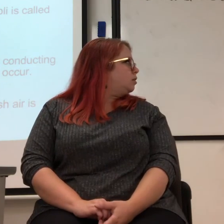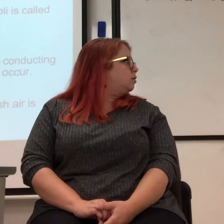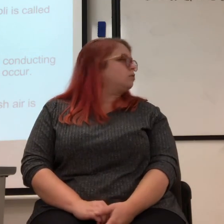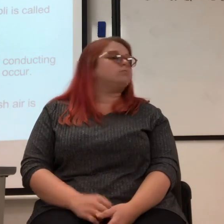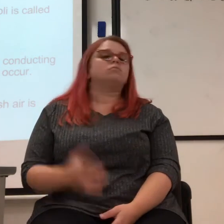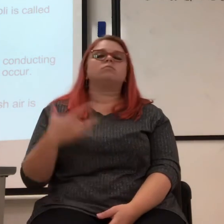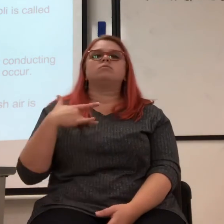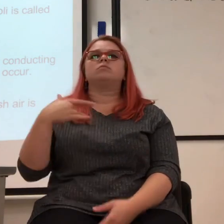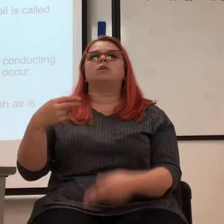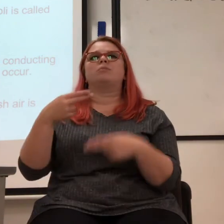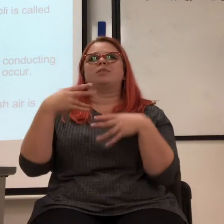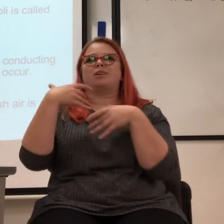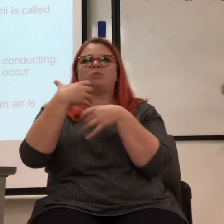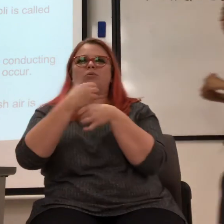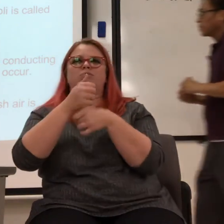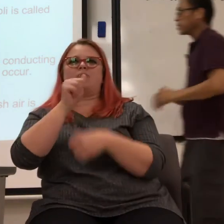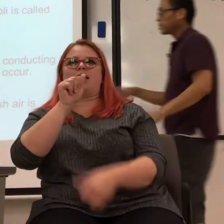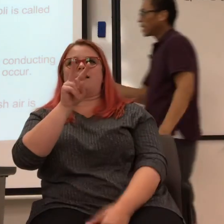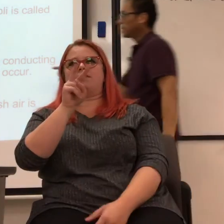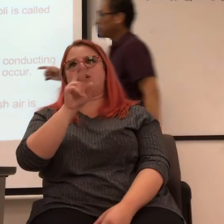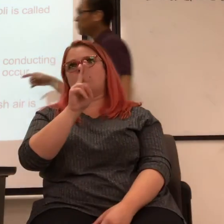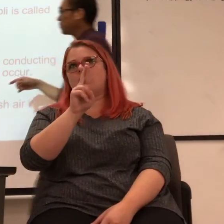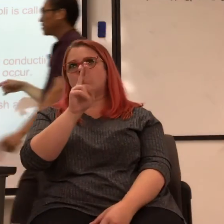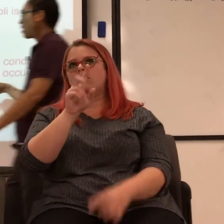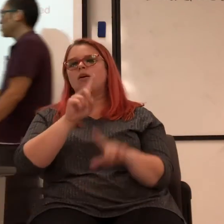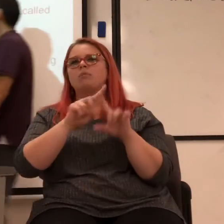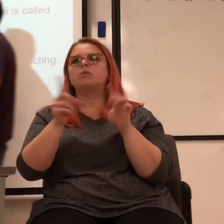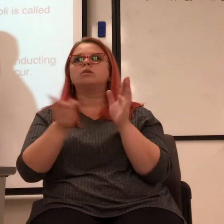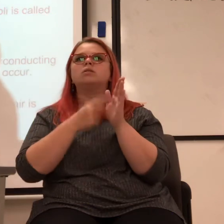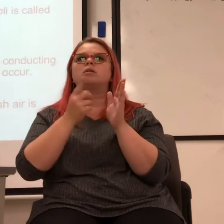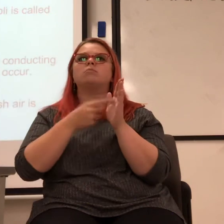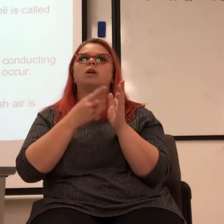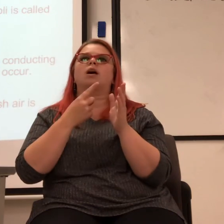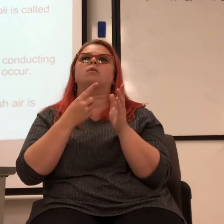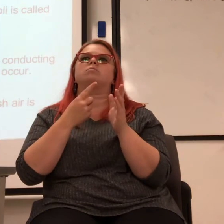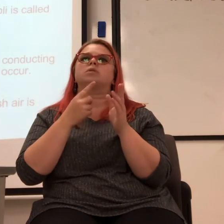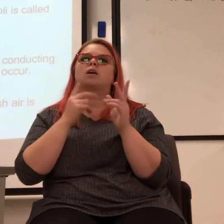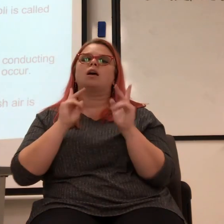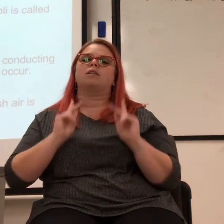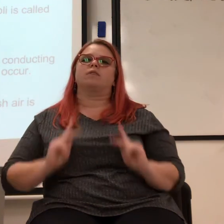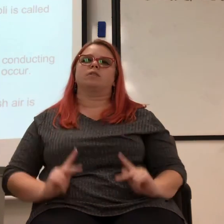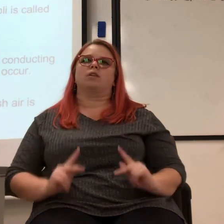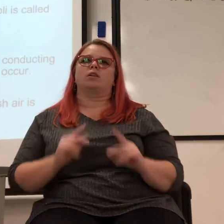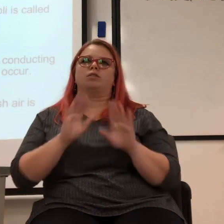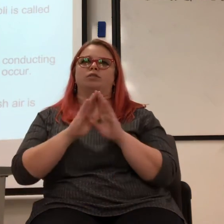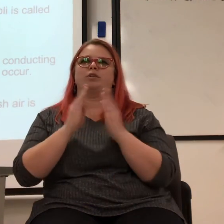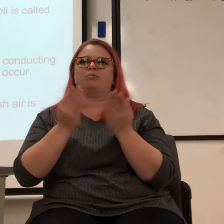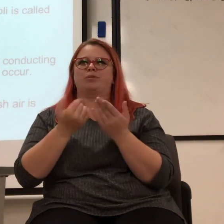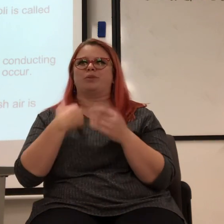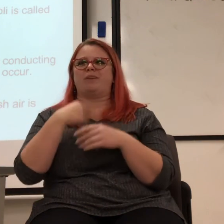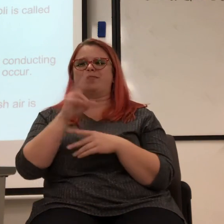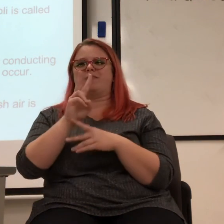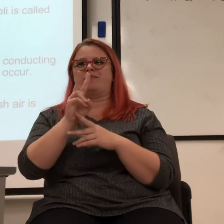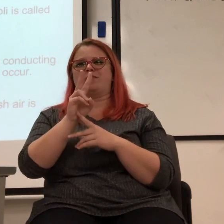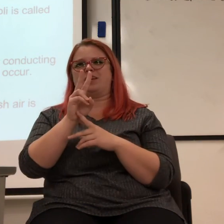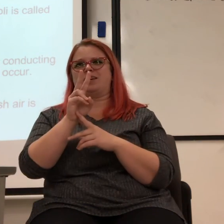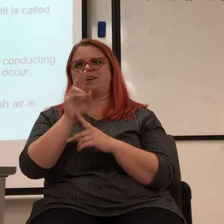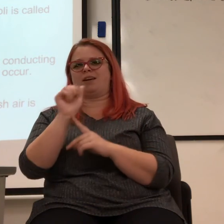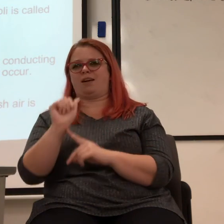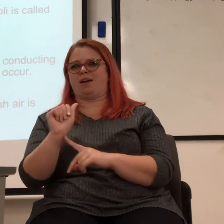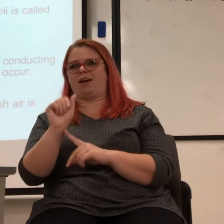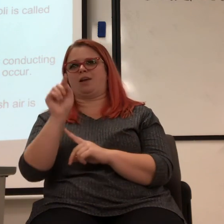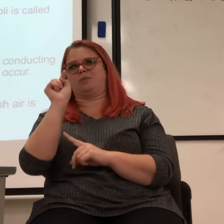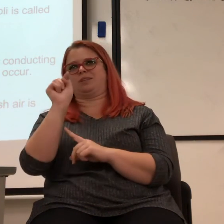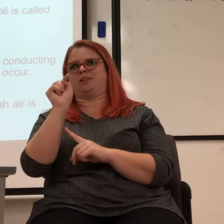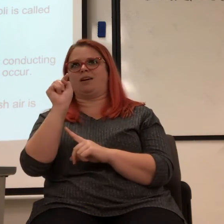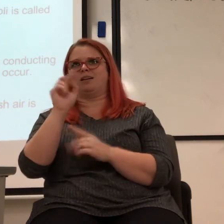I usually call it AVR, but sometimes in physiology books, that V subscript A with a dot over it is the alveolar ventilation